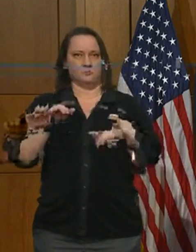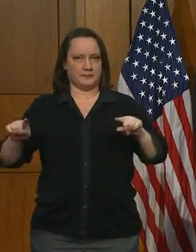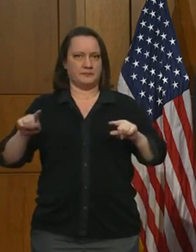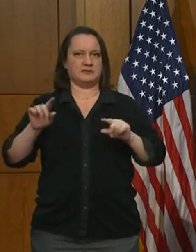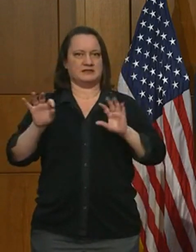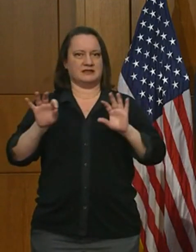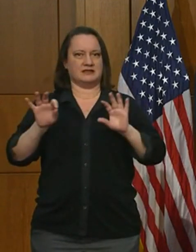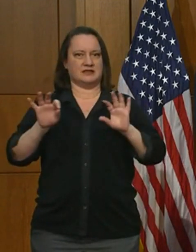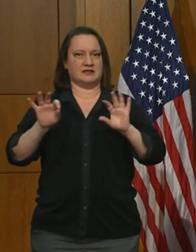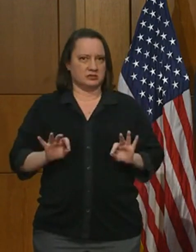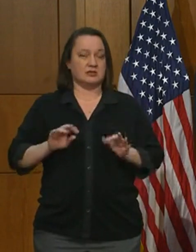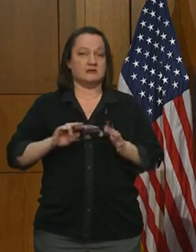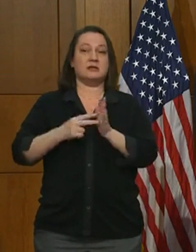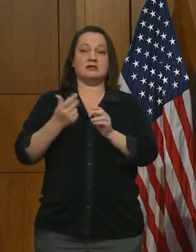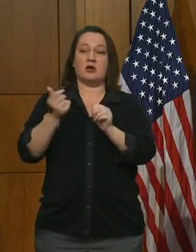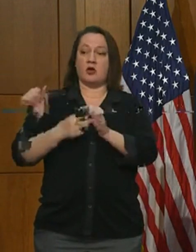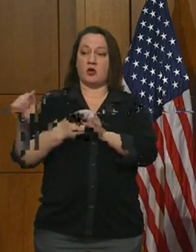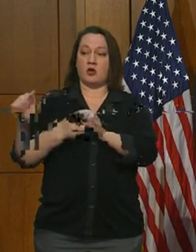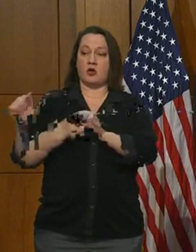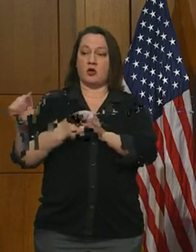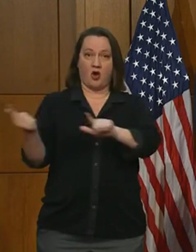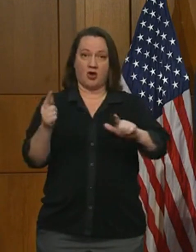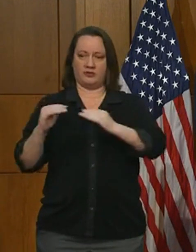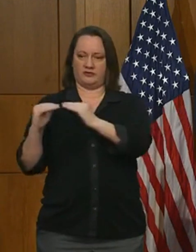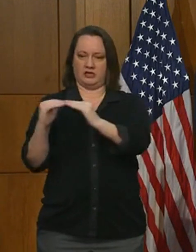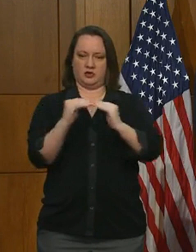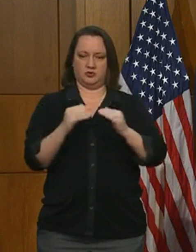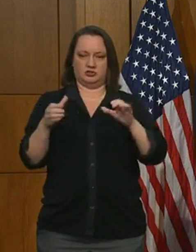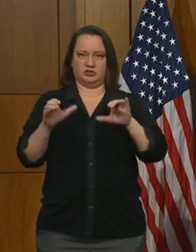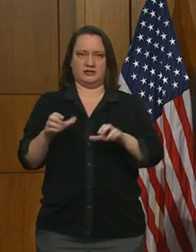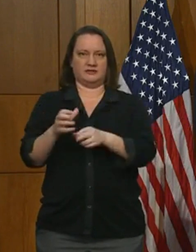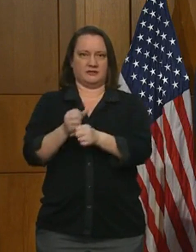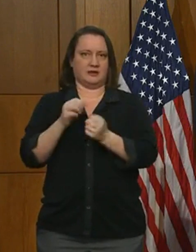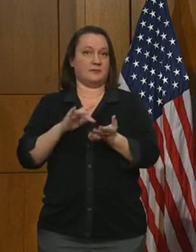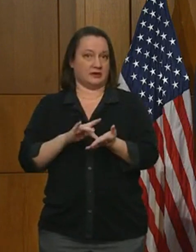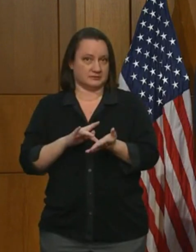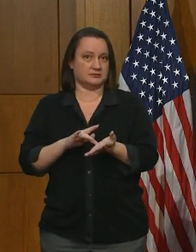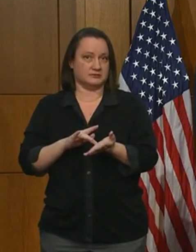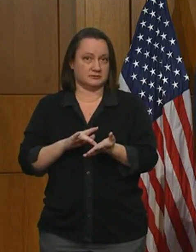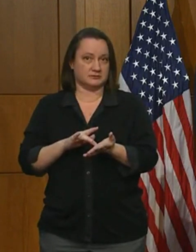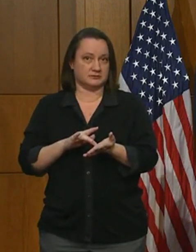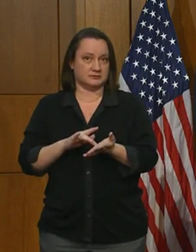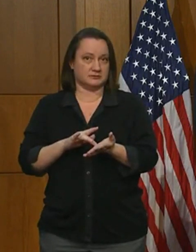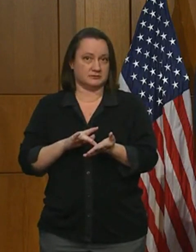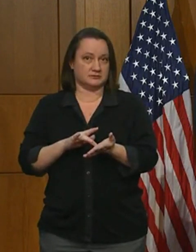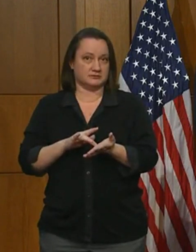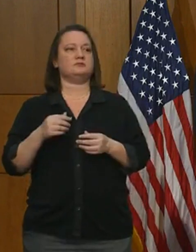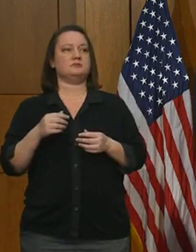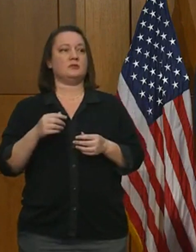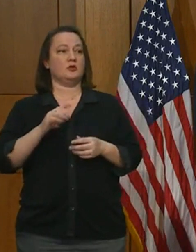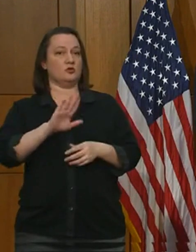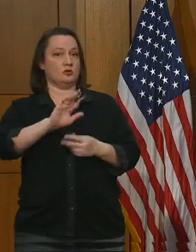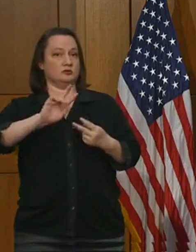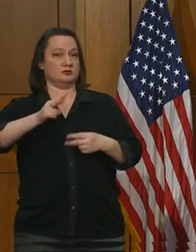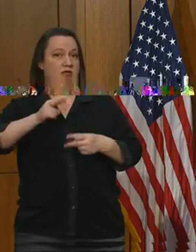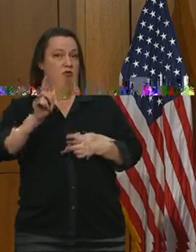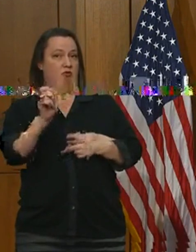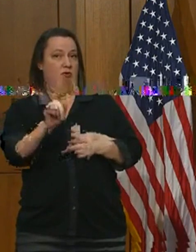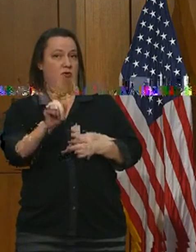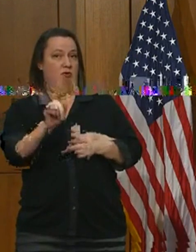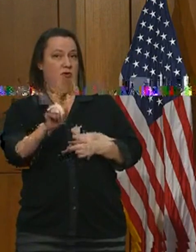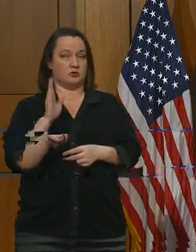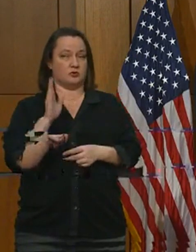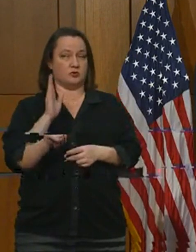it. And the follow-up question that you had regarding naming the hospitals, we will provide you with the names